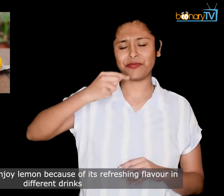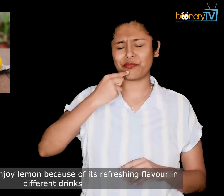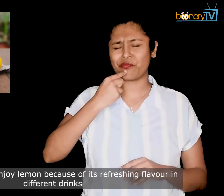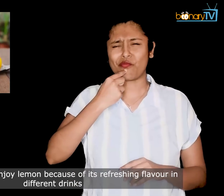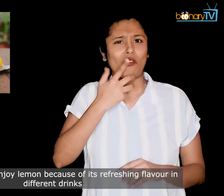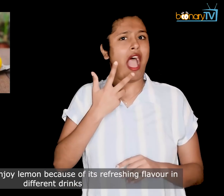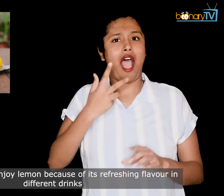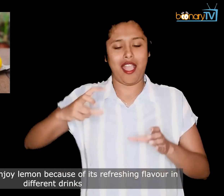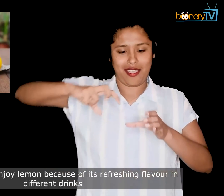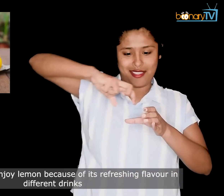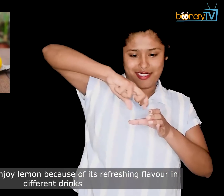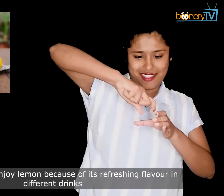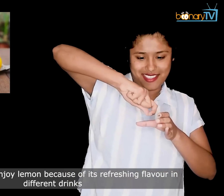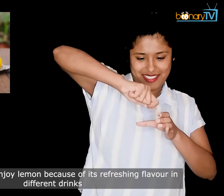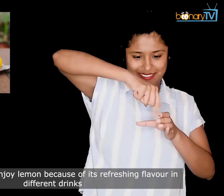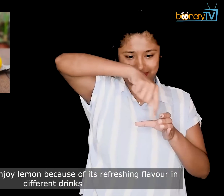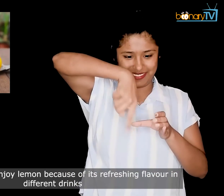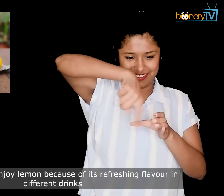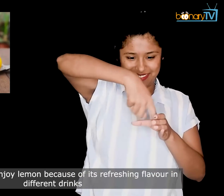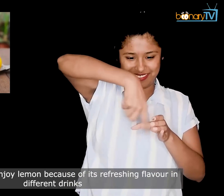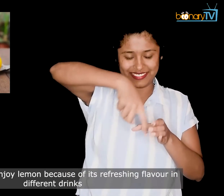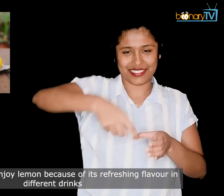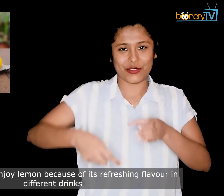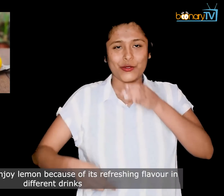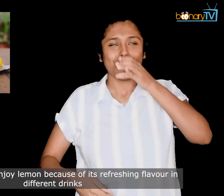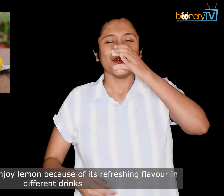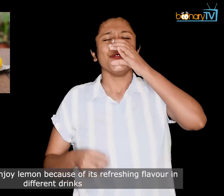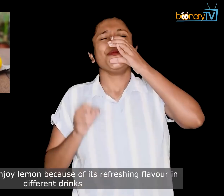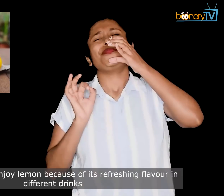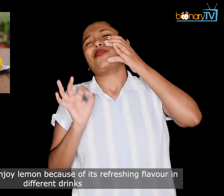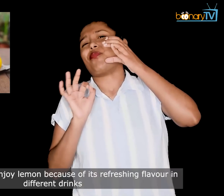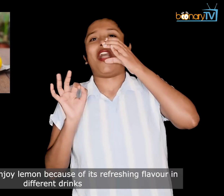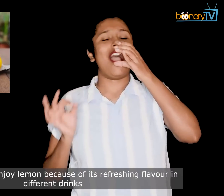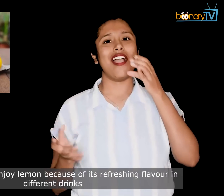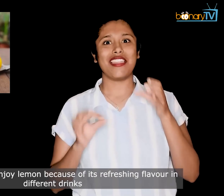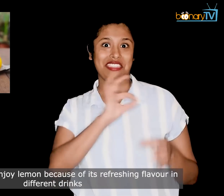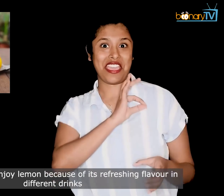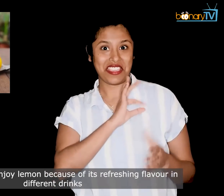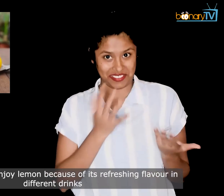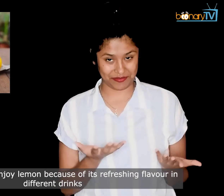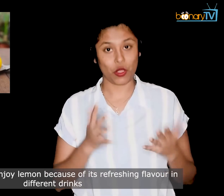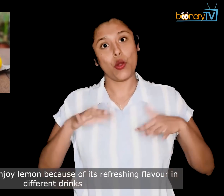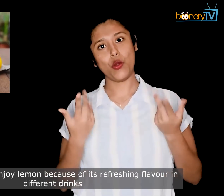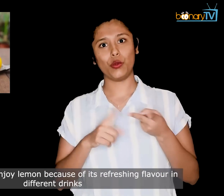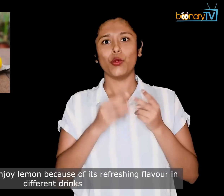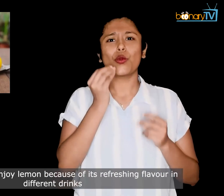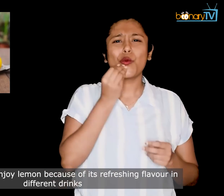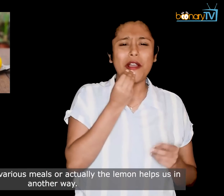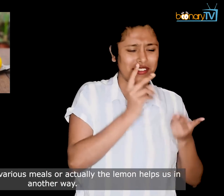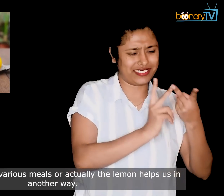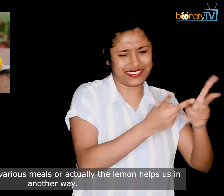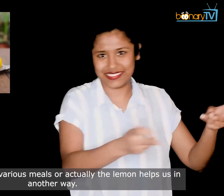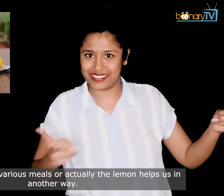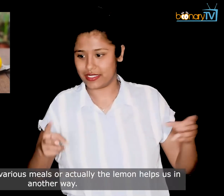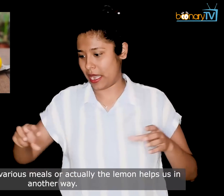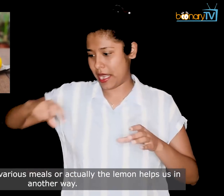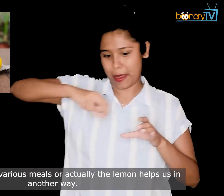lemon because of its refreshing flavor in different drinks or